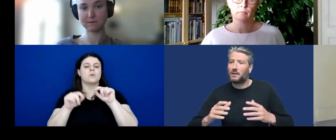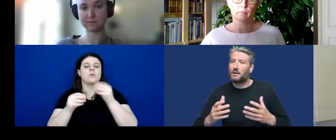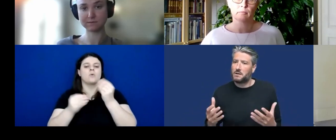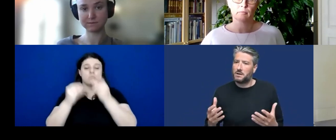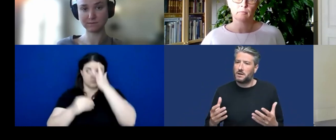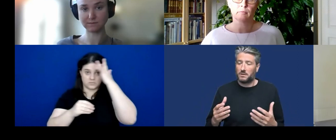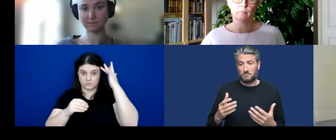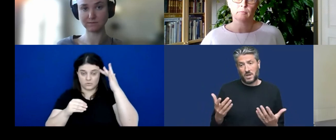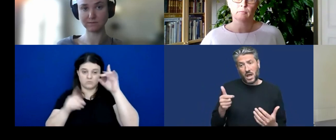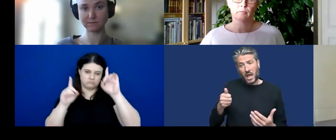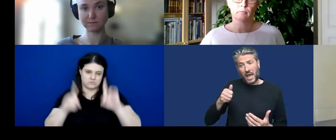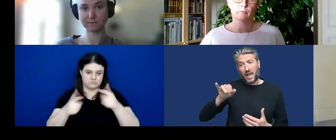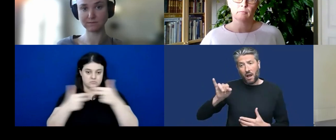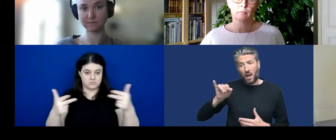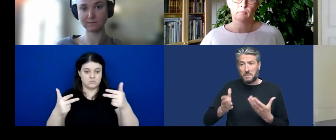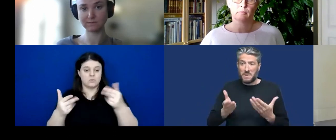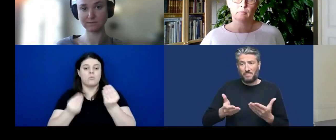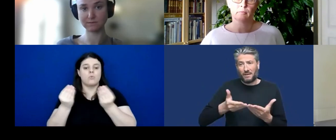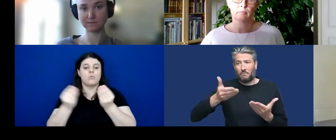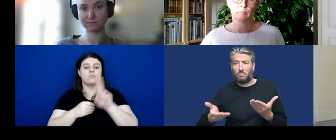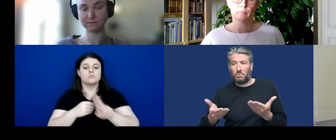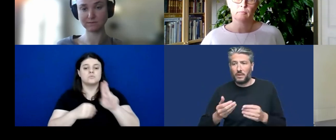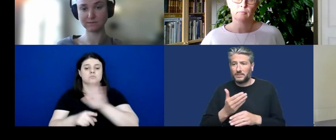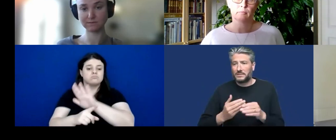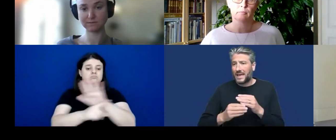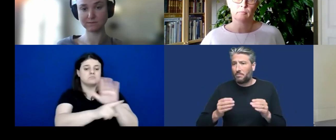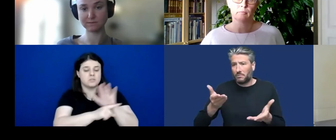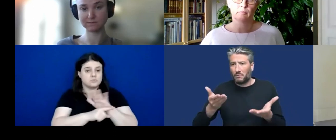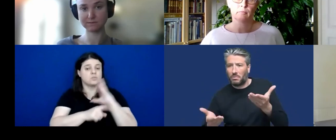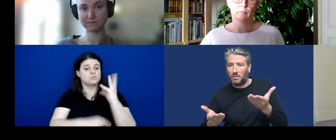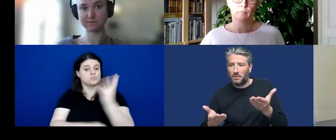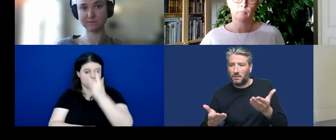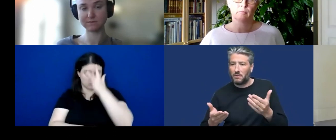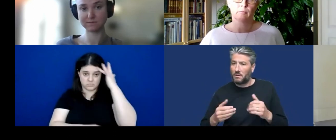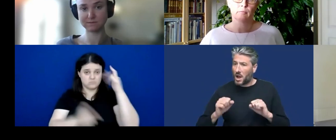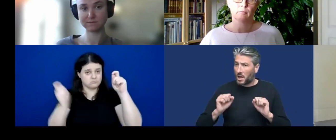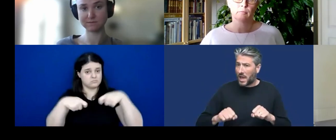disabilities, but it could potentially be used in favor of people with disabilities too.